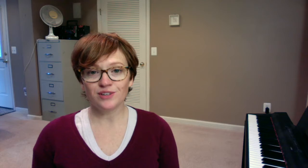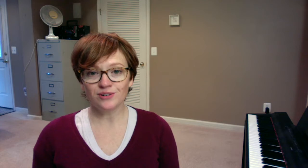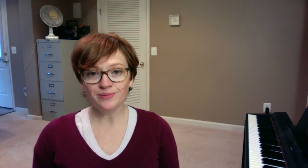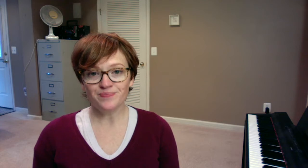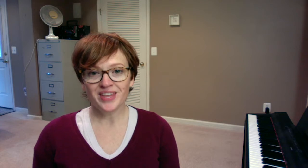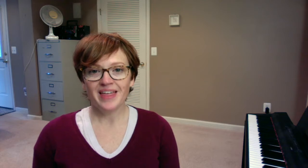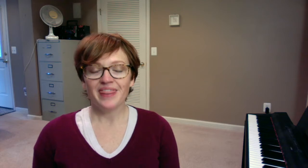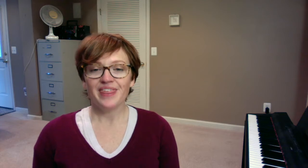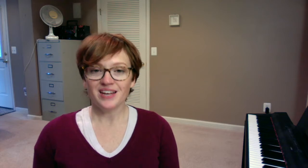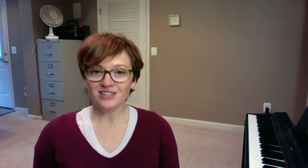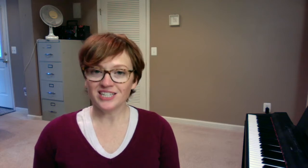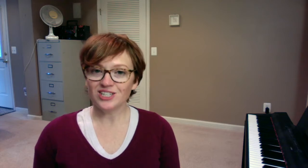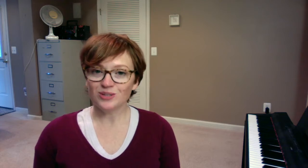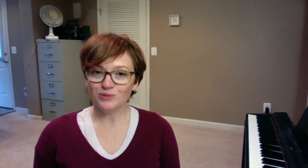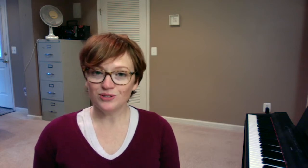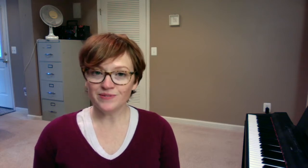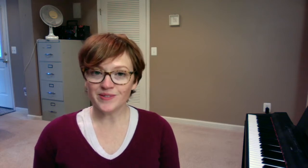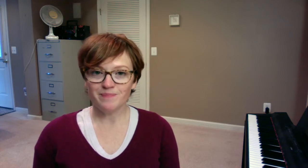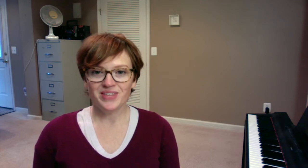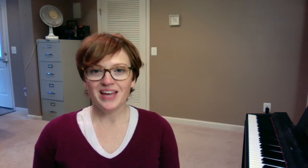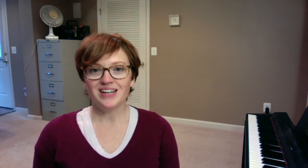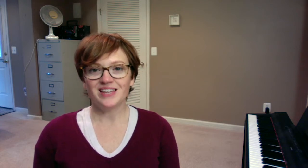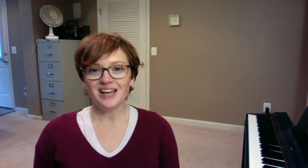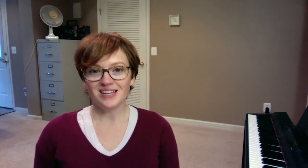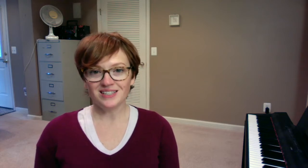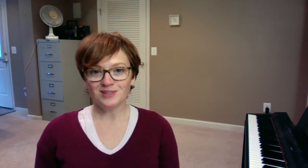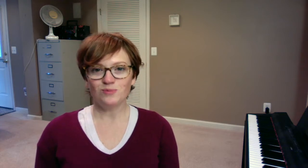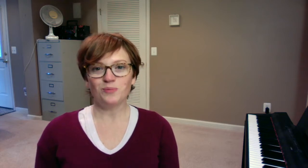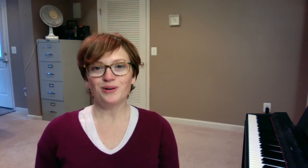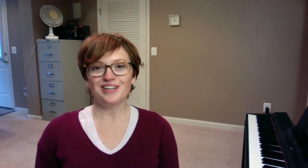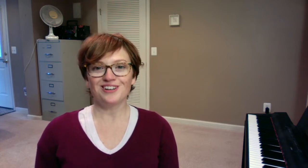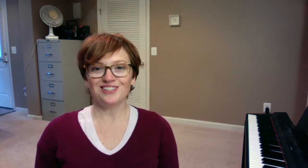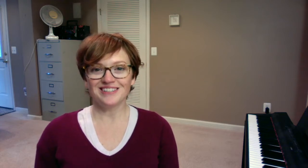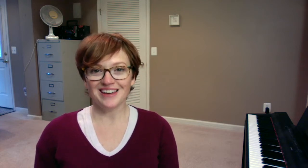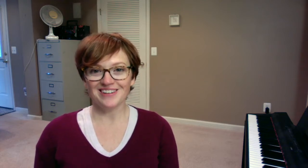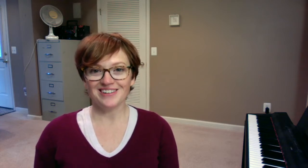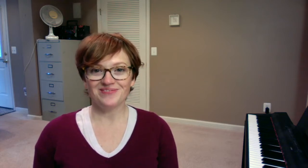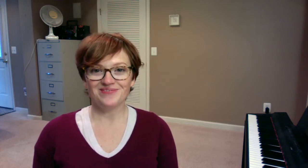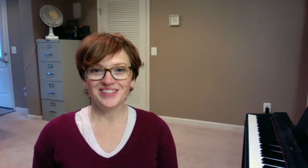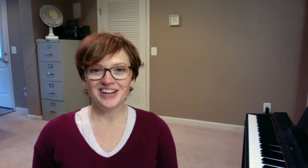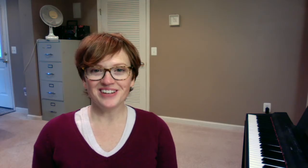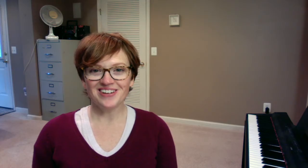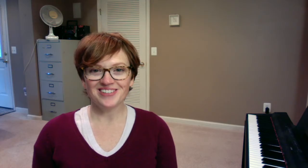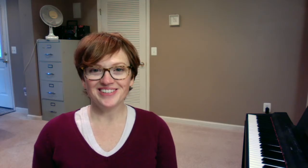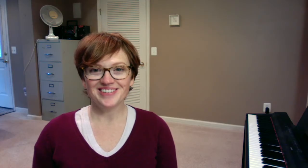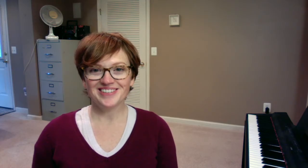review, then I'll teach the moves, and at the end we'll put it all together. Here we go.